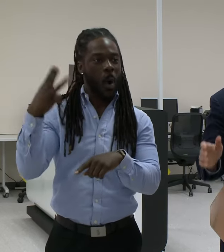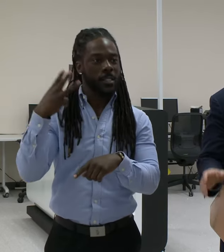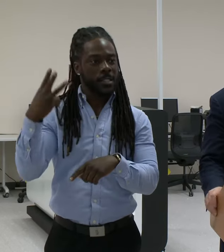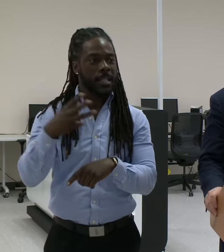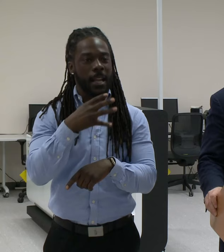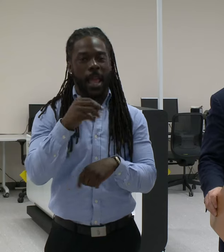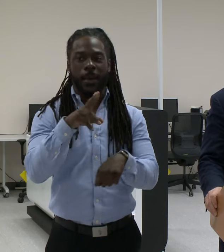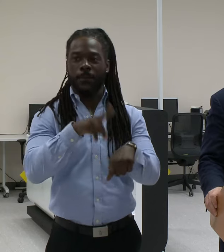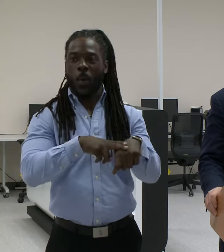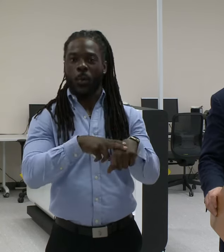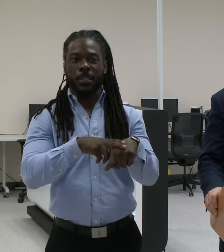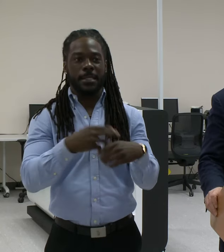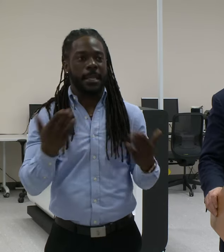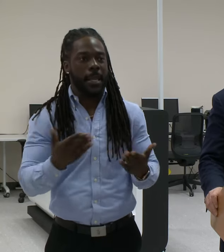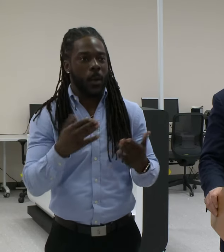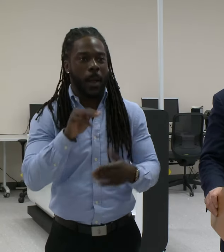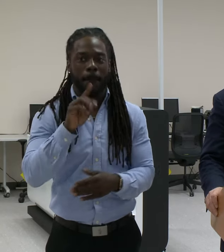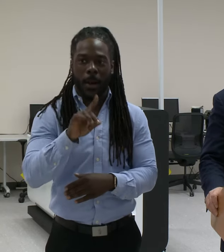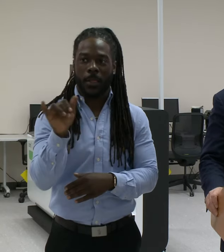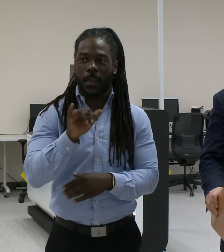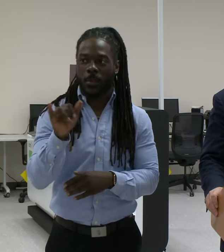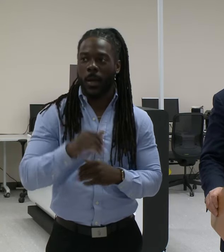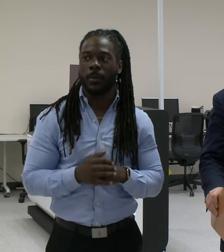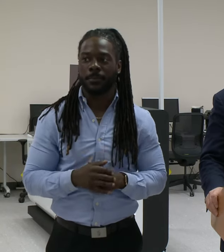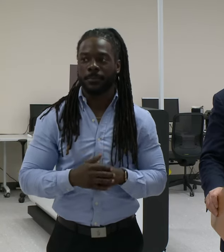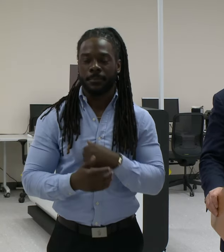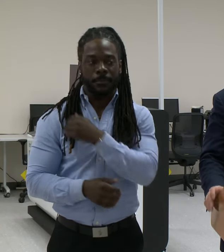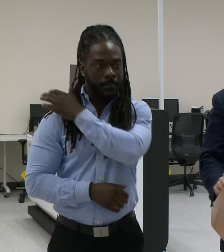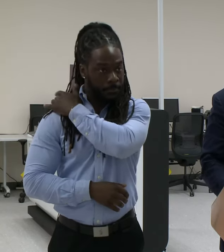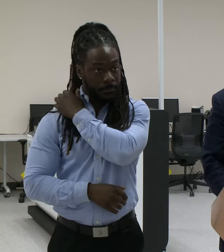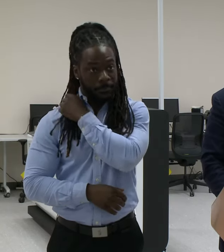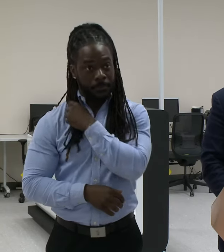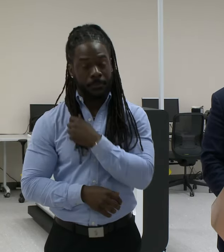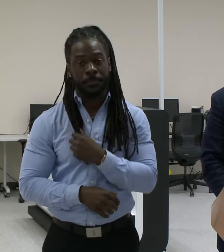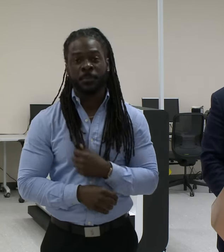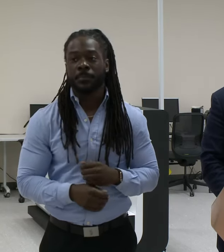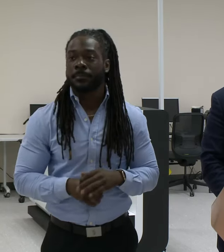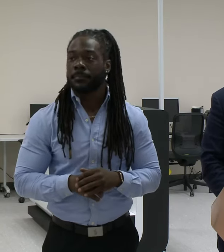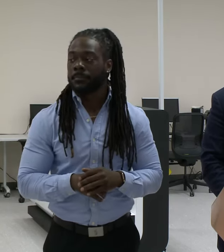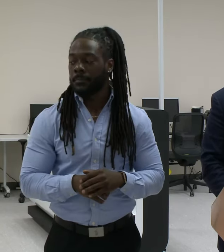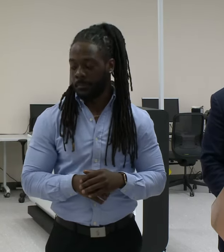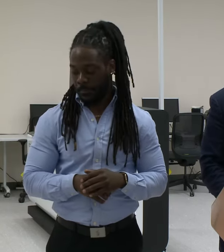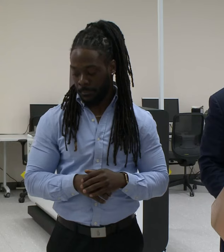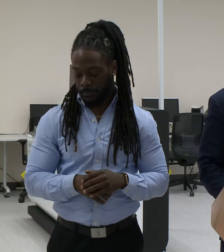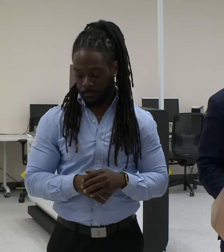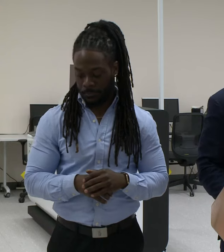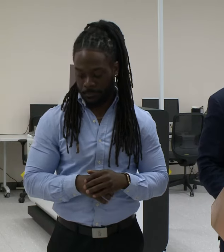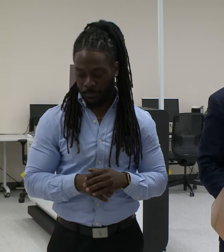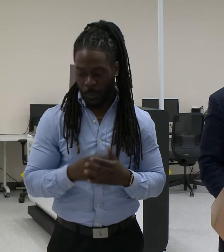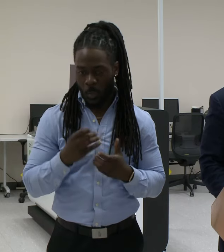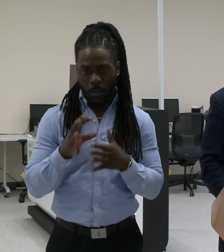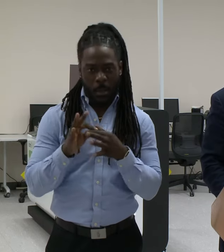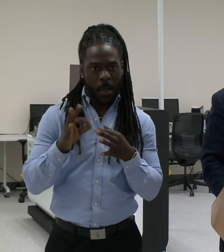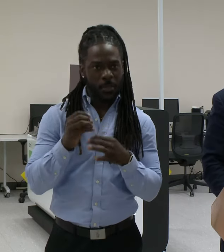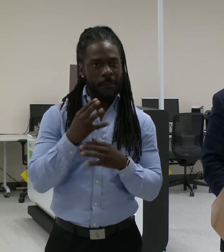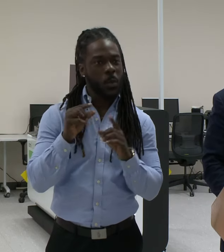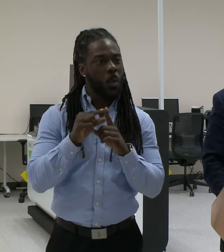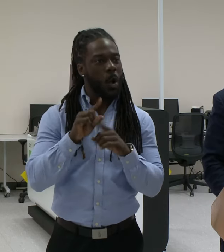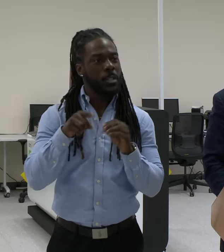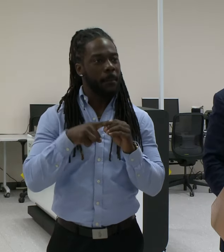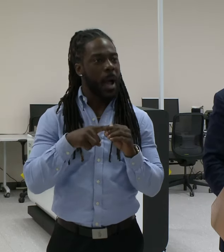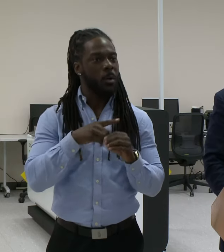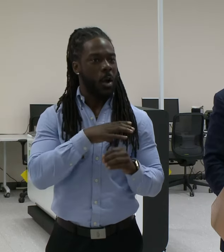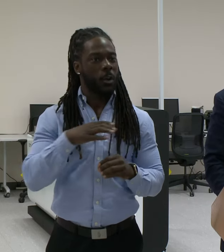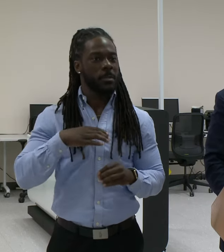and, of course, here in Maryland. And let me just first say a few words about Congressman Hoyer. I know he